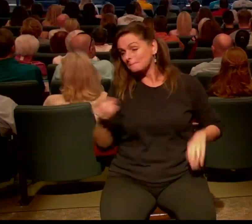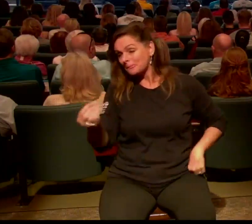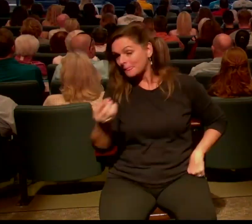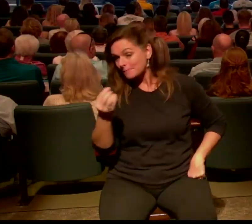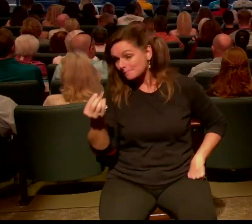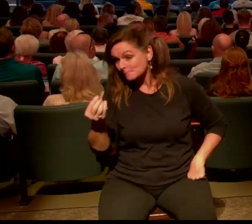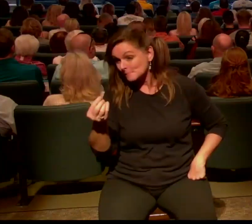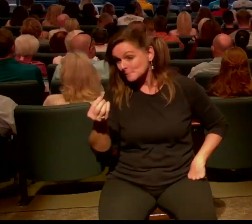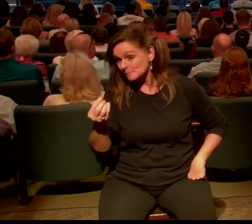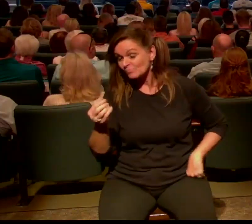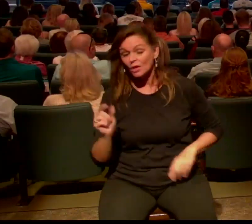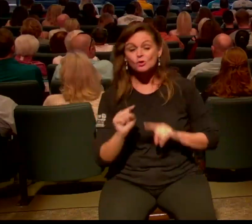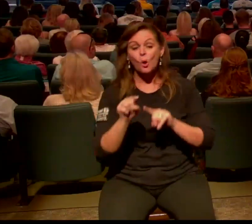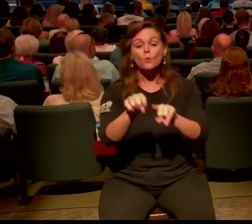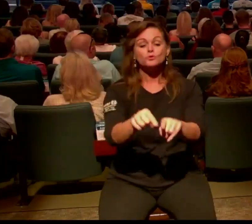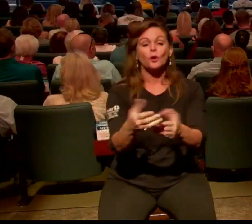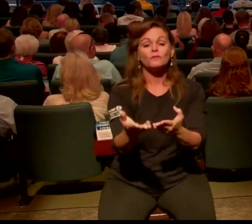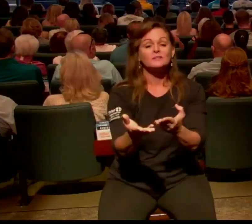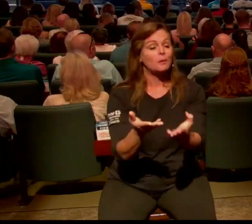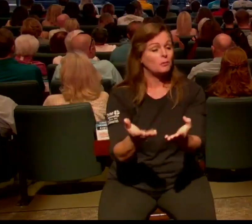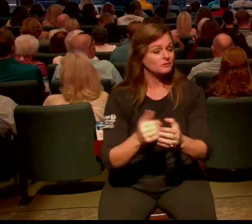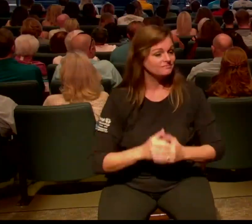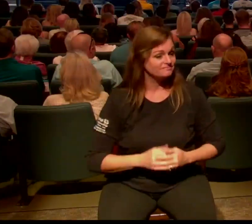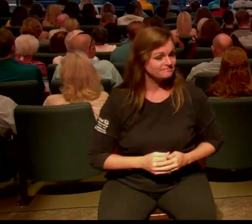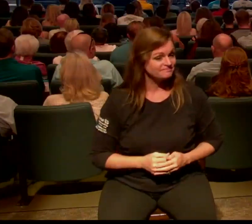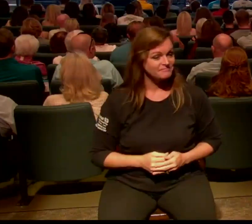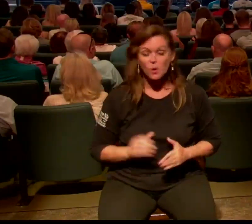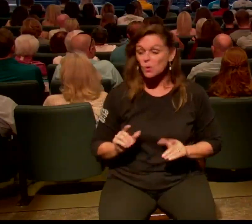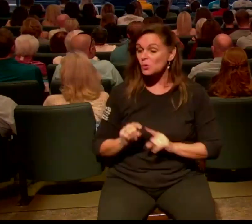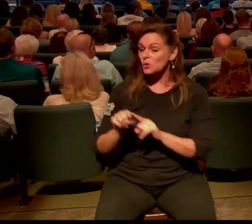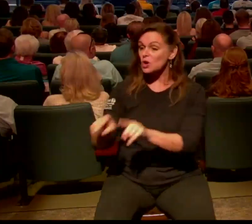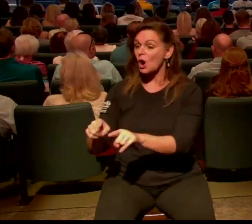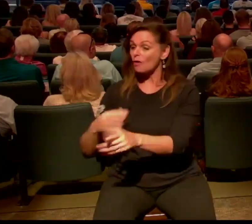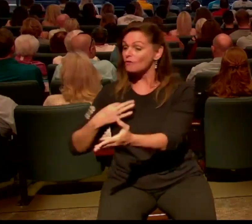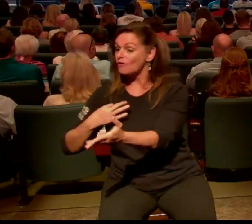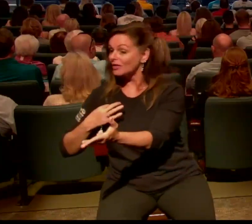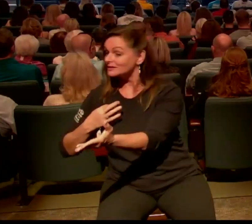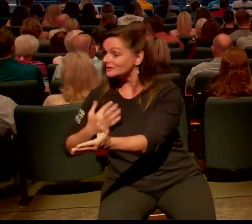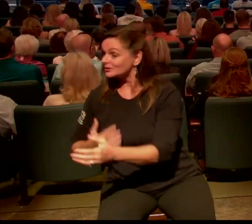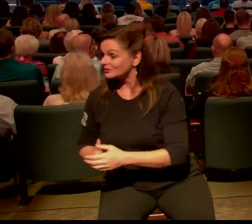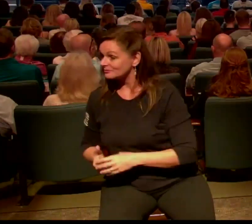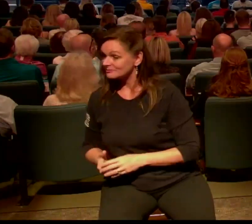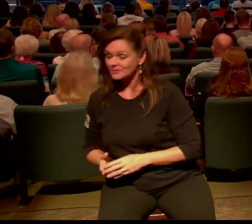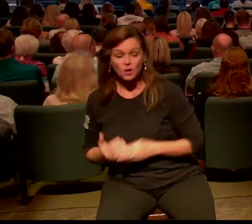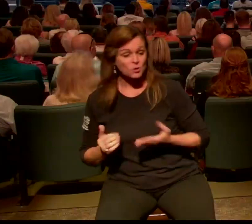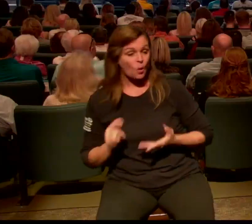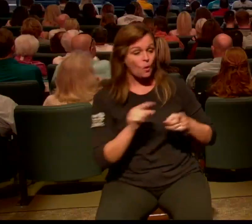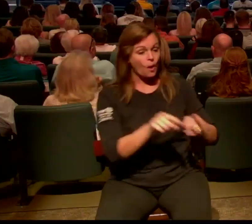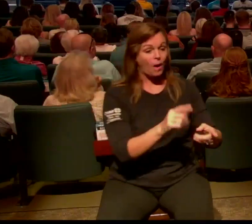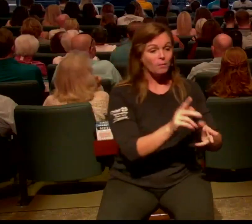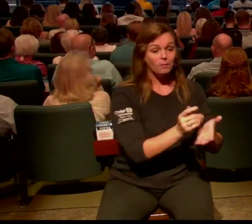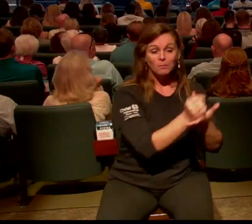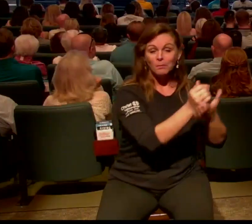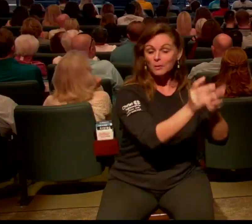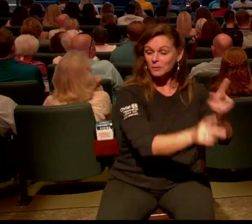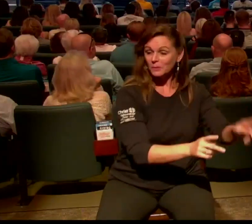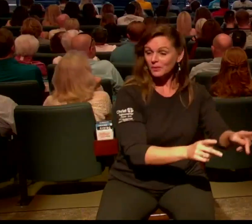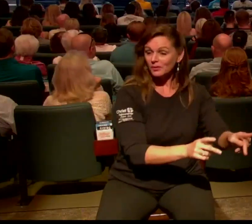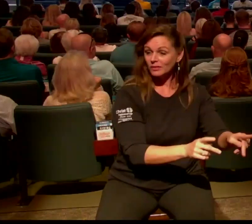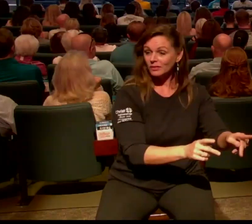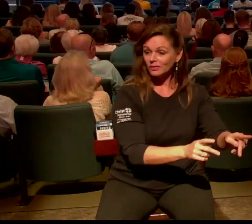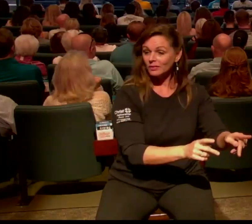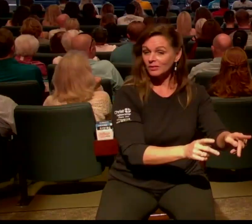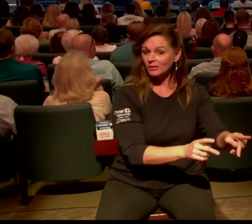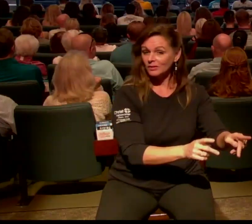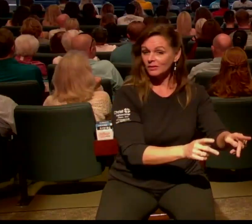Just go serve people. And when you serve people, you serve Jesus.